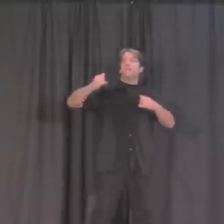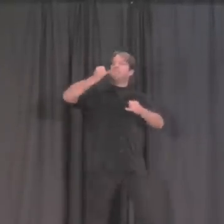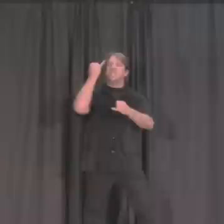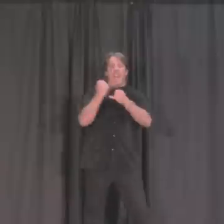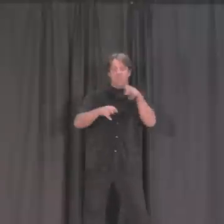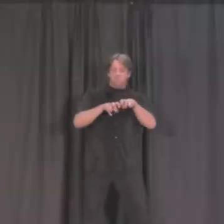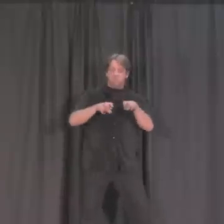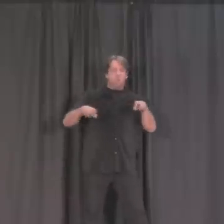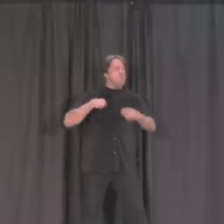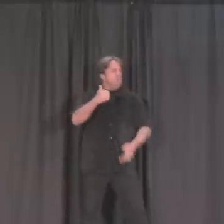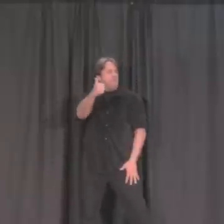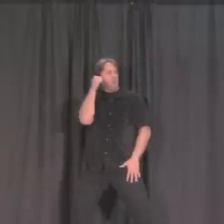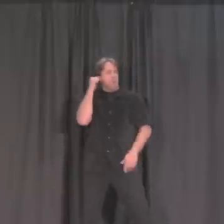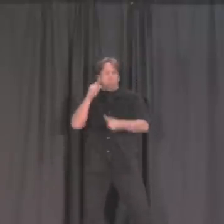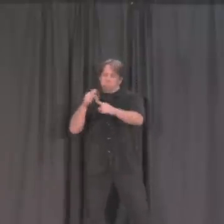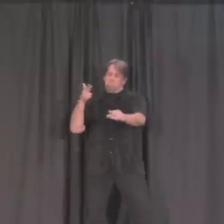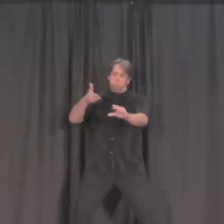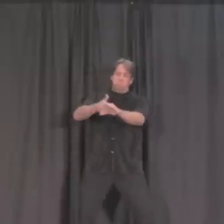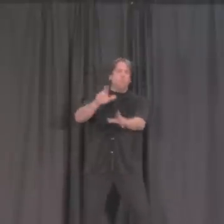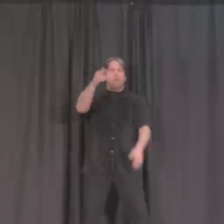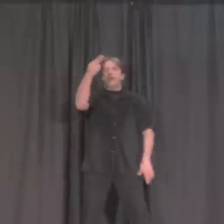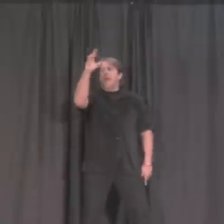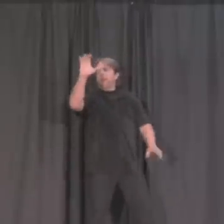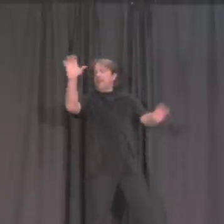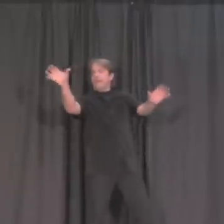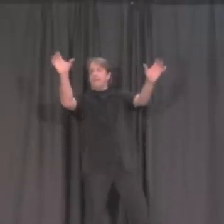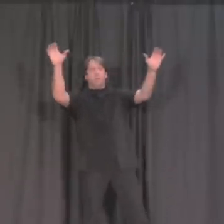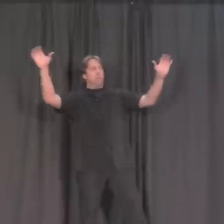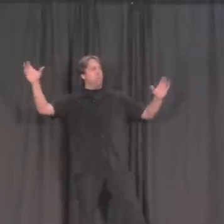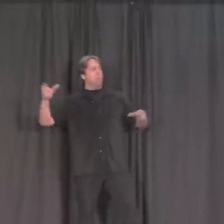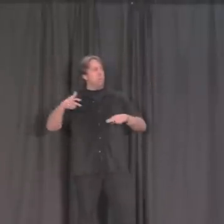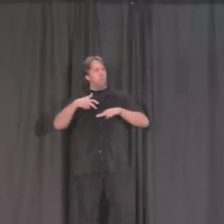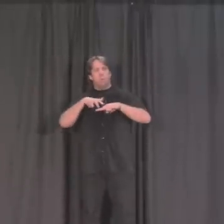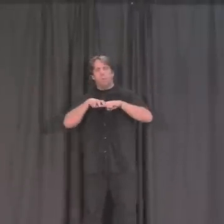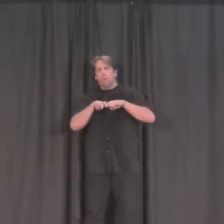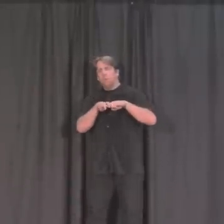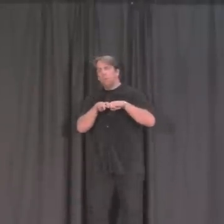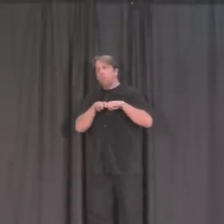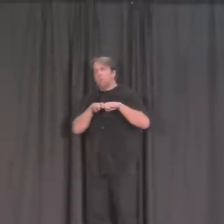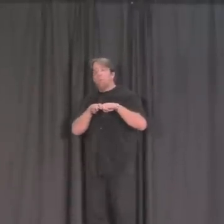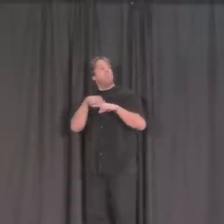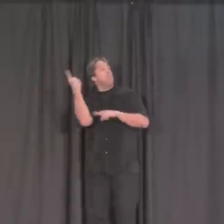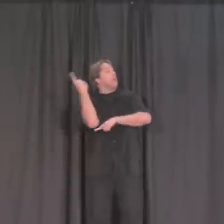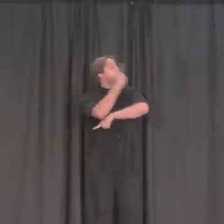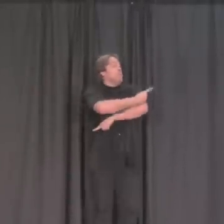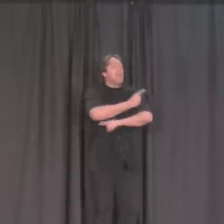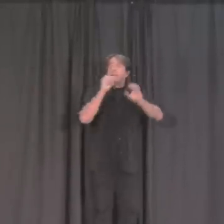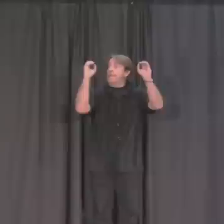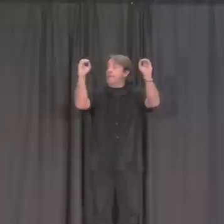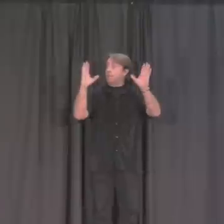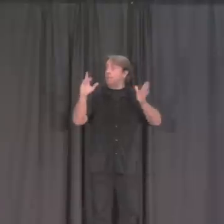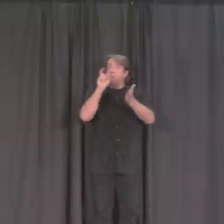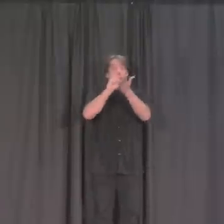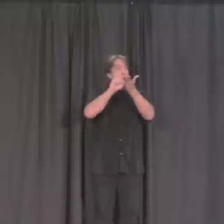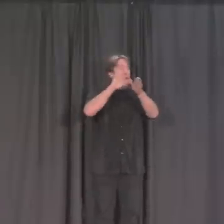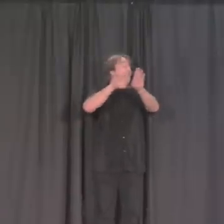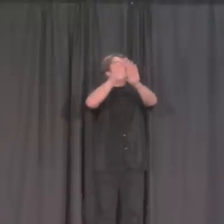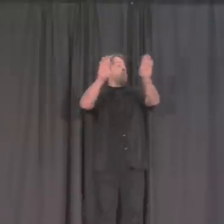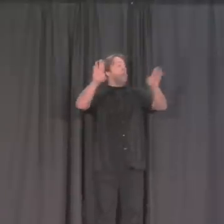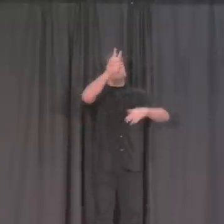So I went in my class, and I sat in the last row because I refused to join their HC shenanigans. One